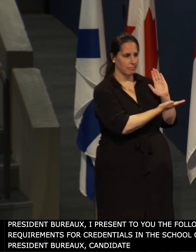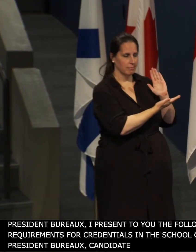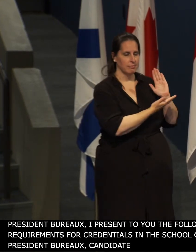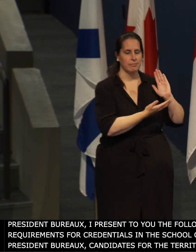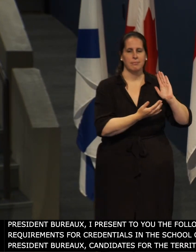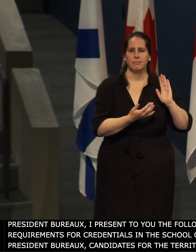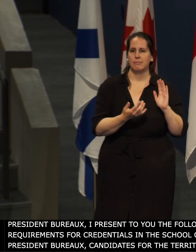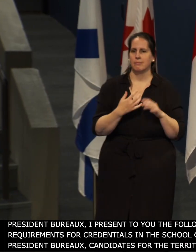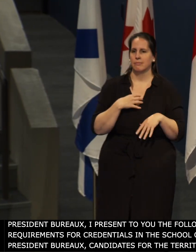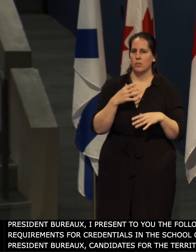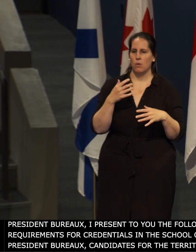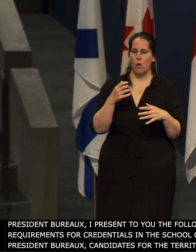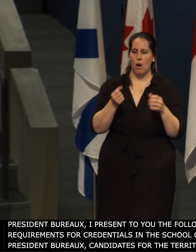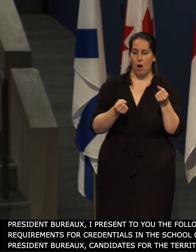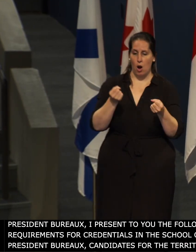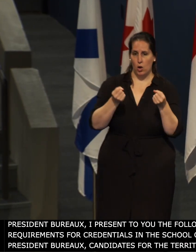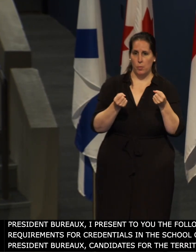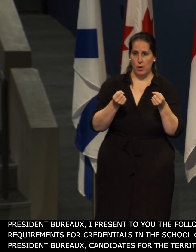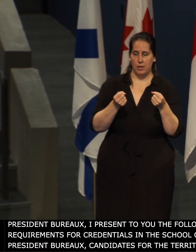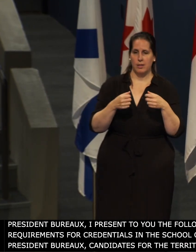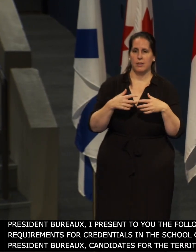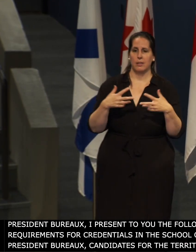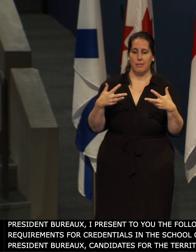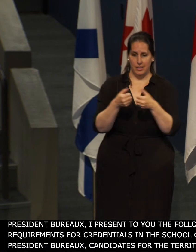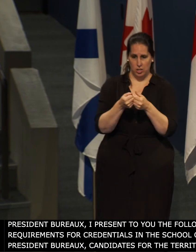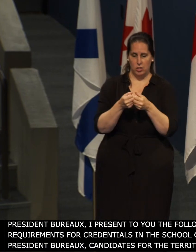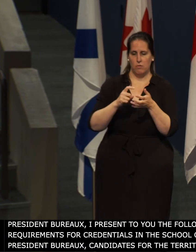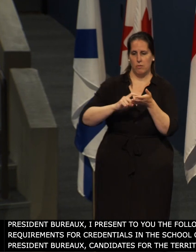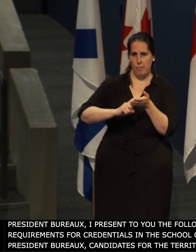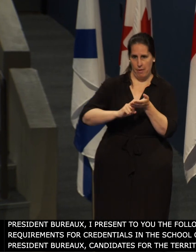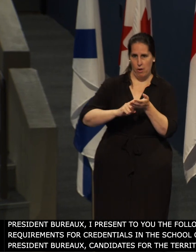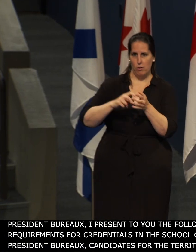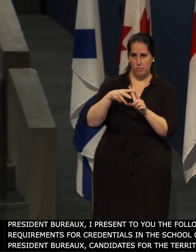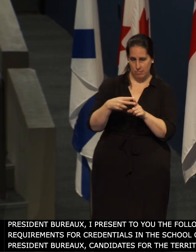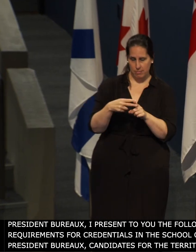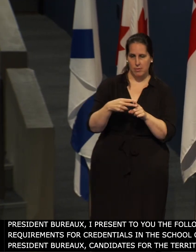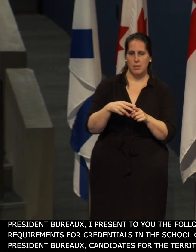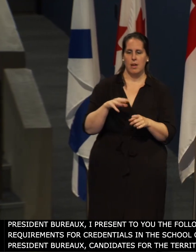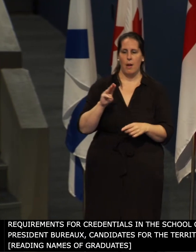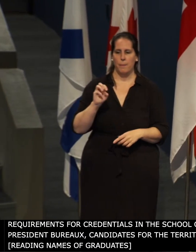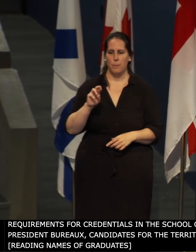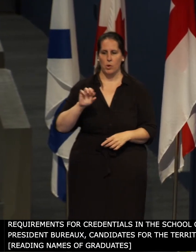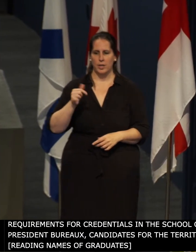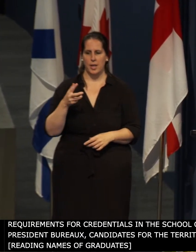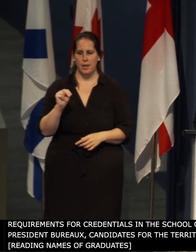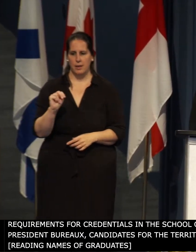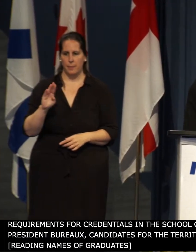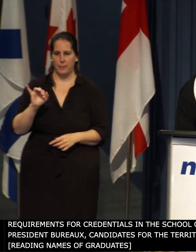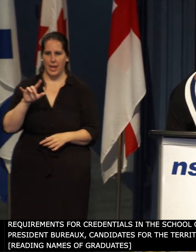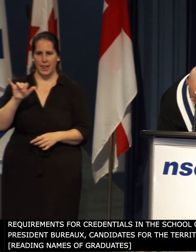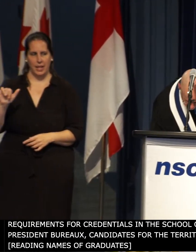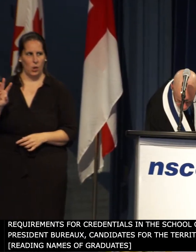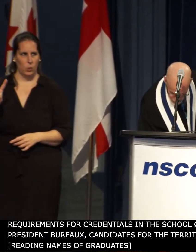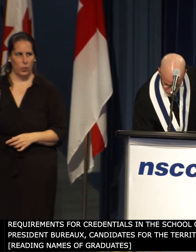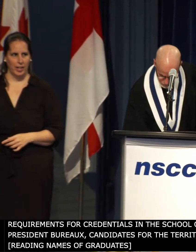auto body and collision repair, Morgan Bailey Waker.